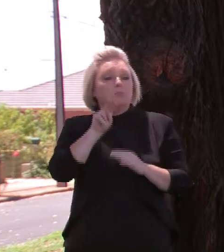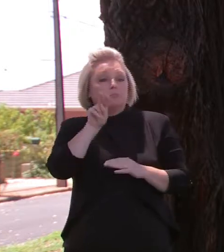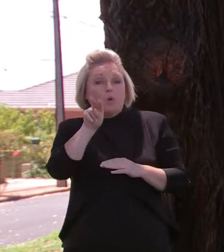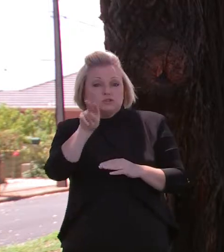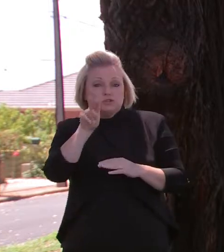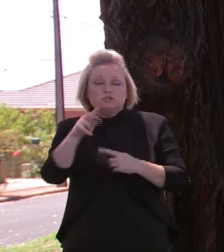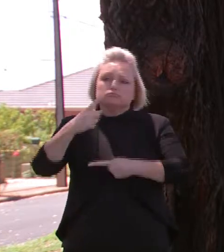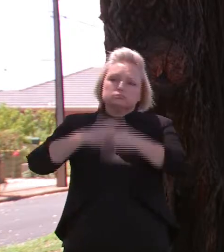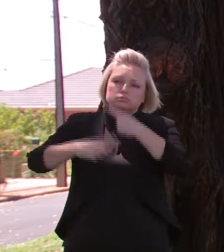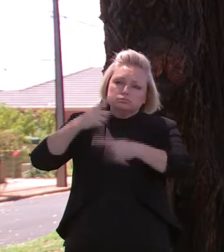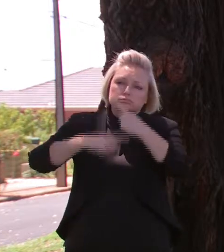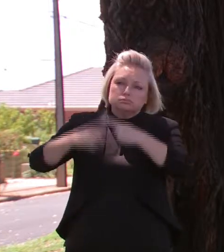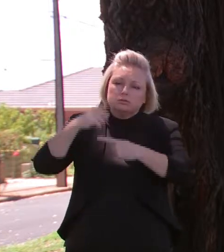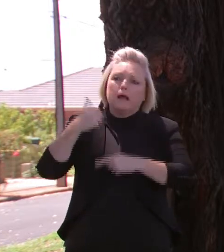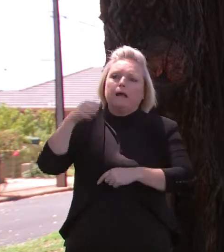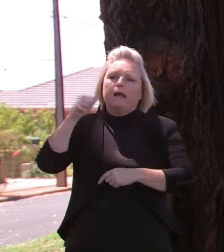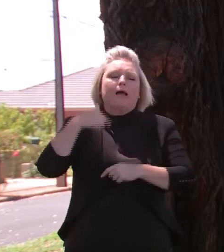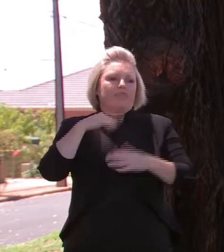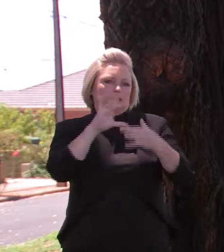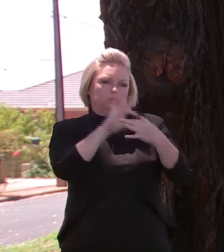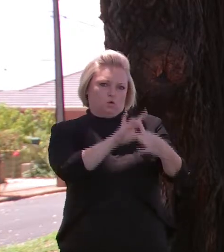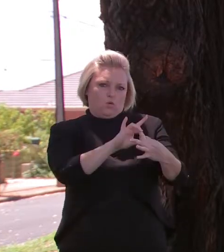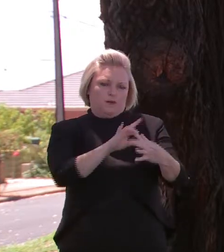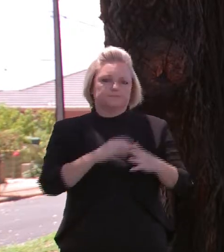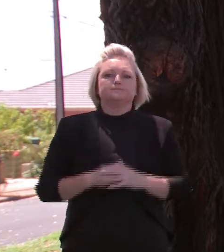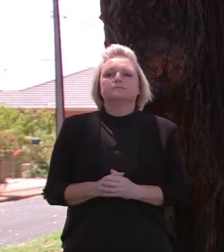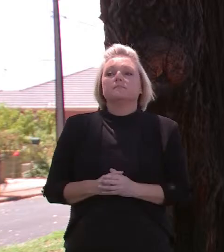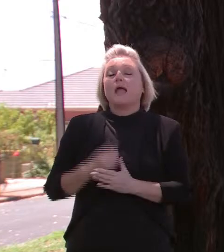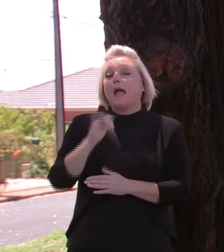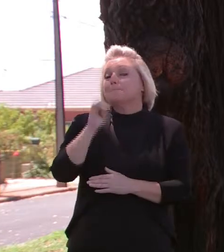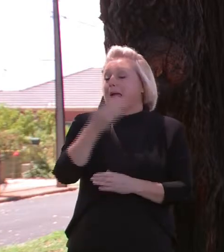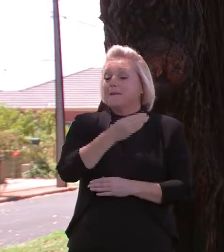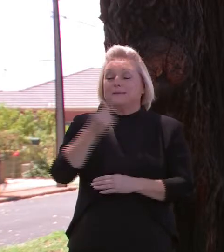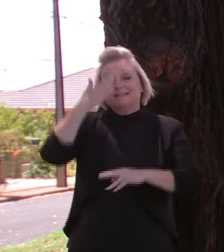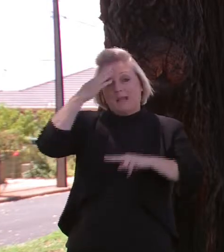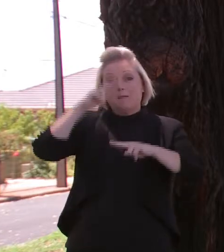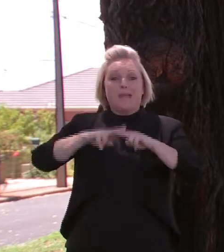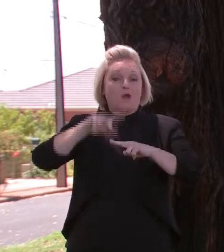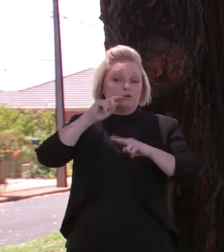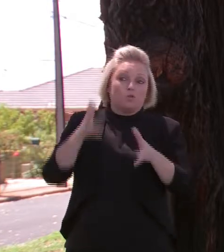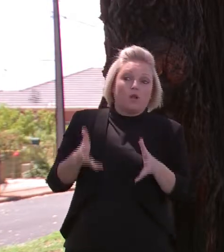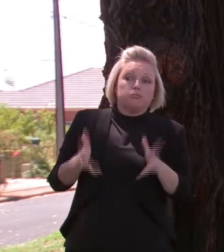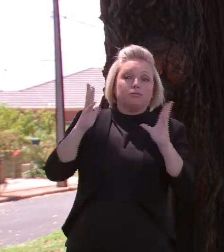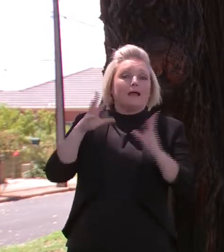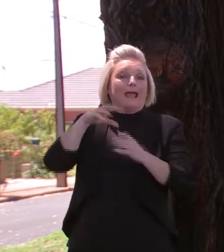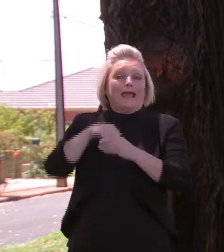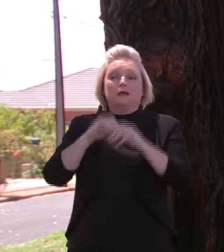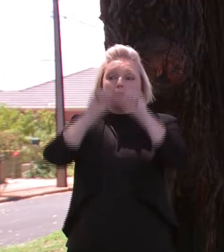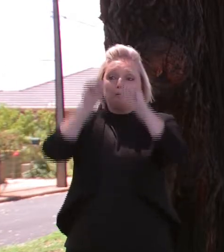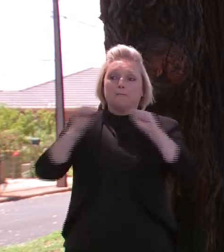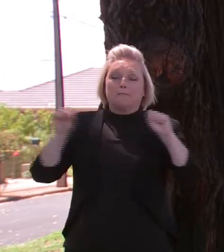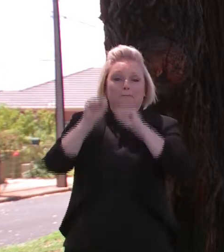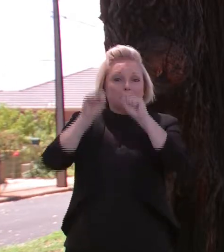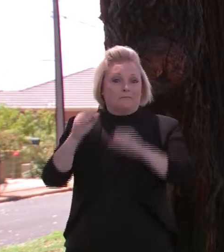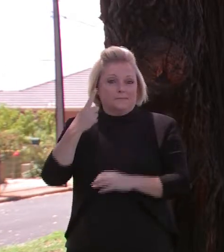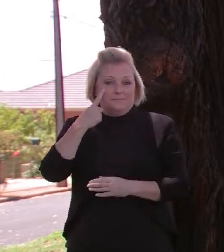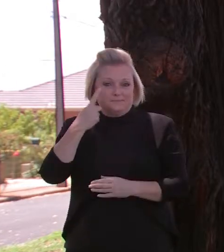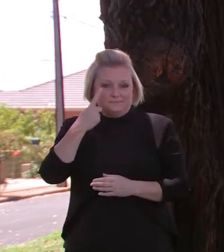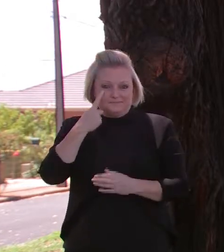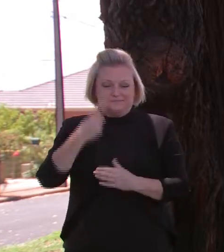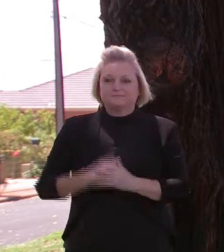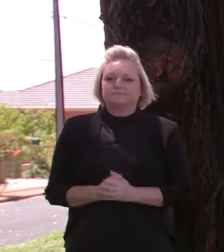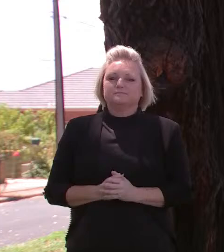impressed by the quality of the materials. Some may choose even to participate in some of the health and physical education lessons themselves. We're